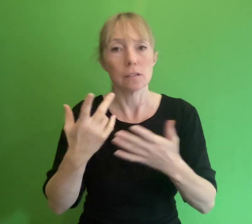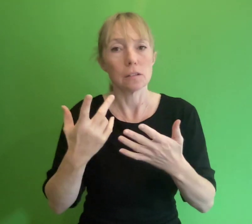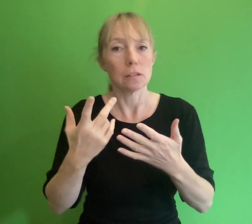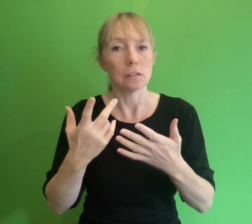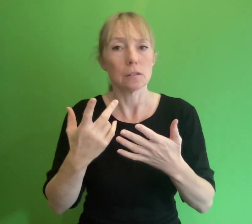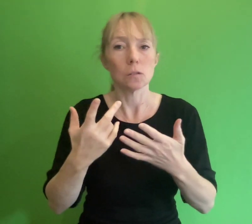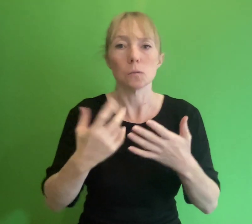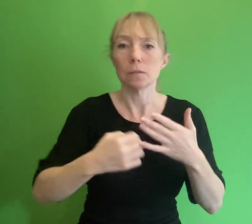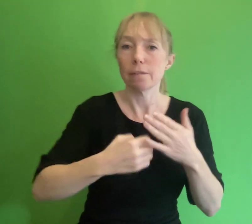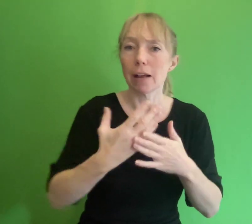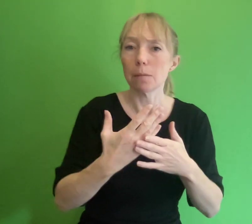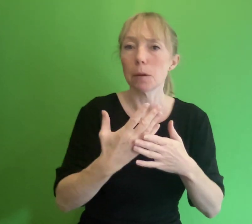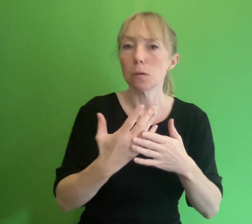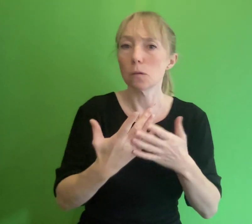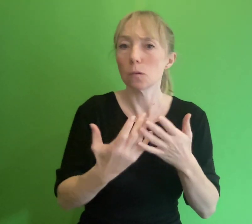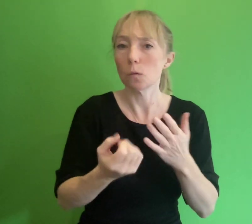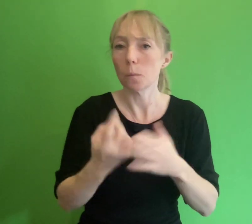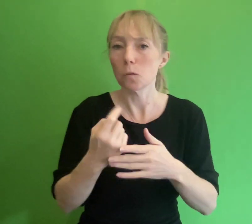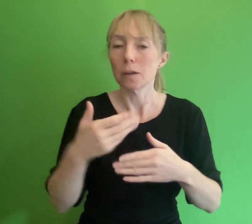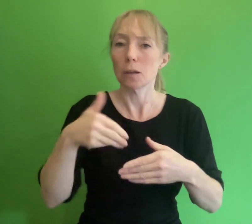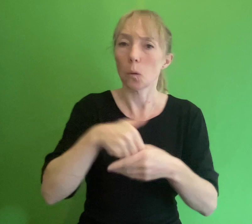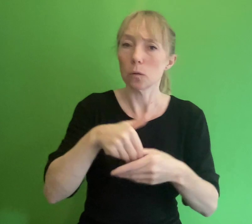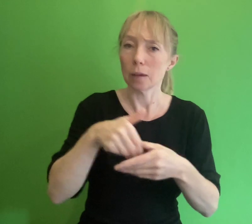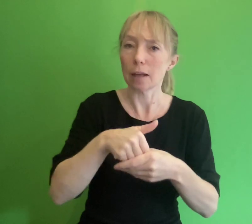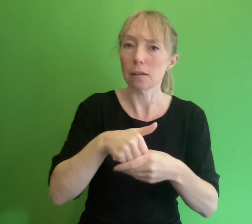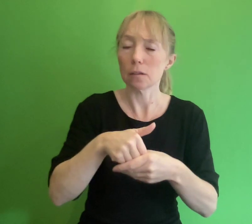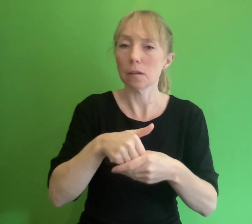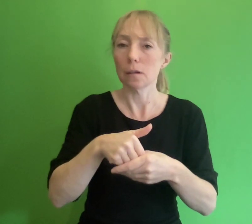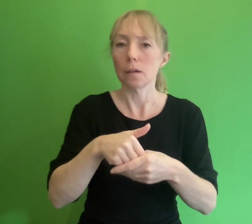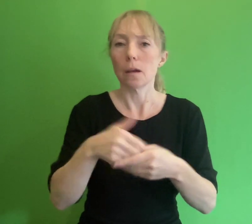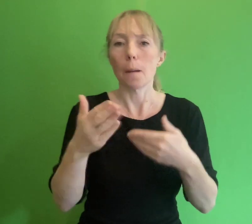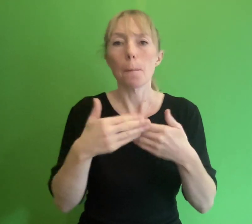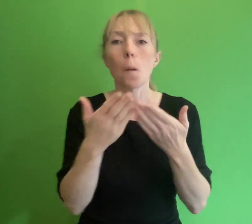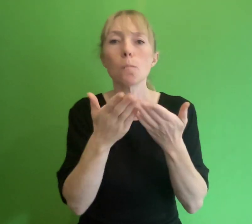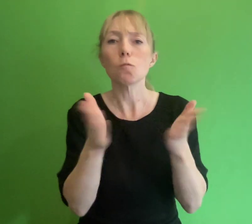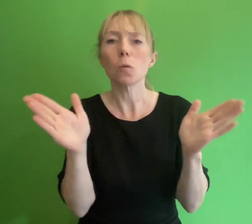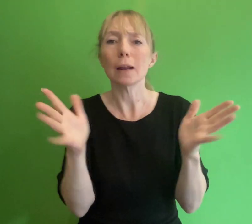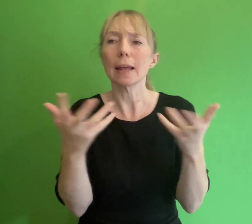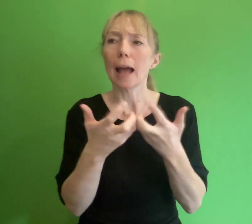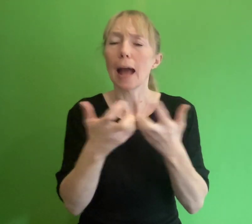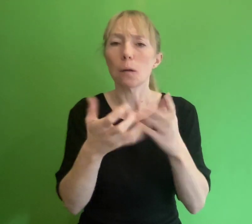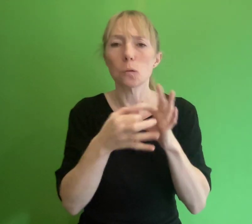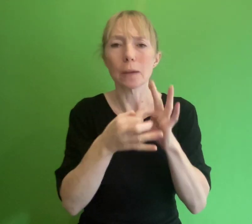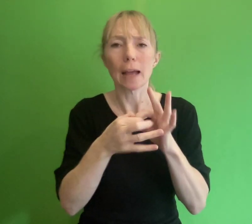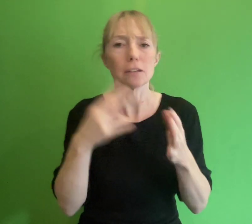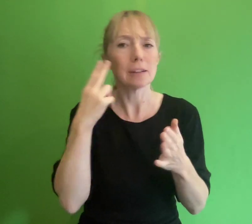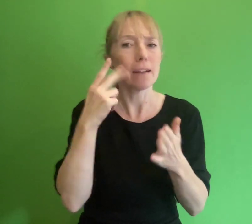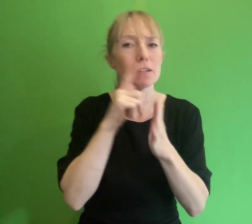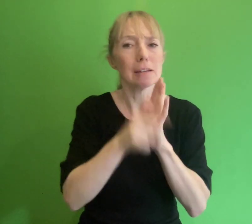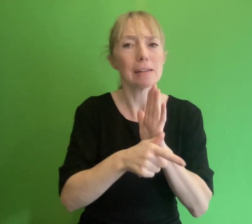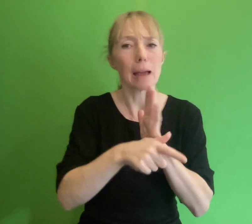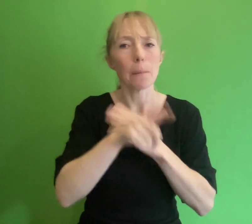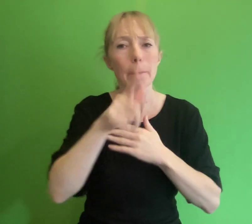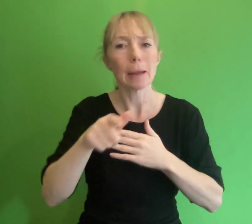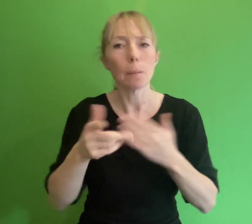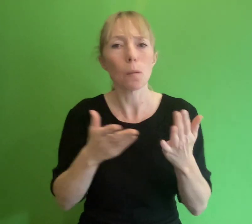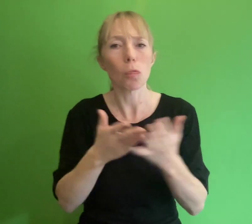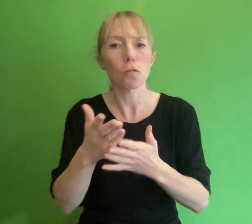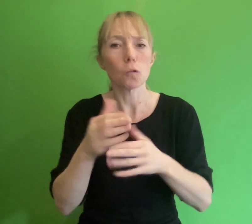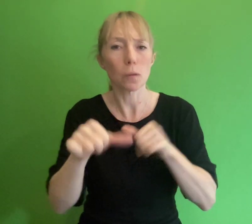content, but more broadly, how to engage deaf and disabled people through the process in paid roles that create